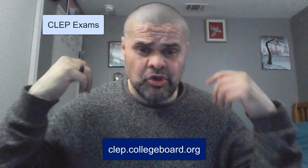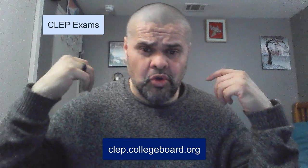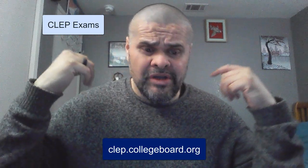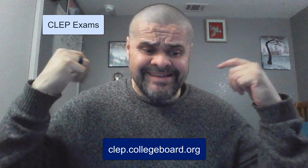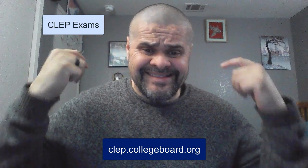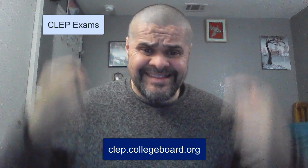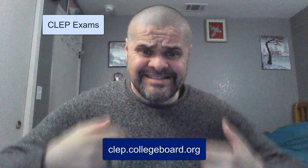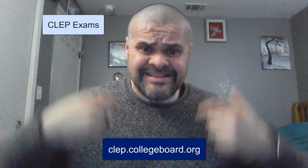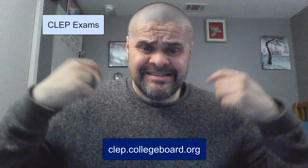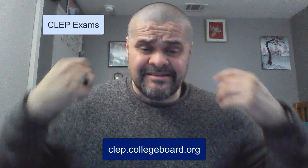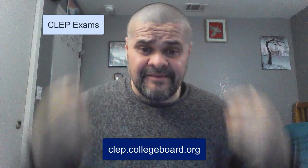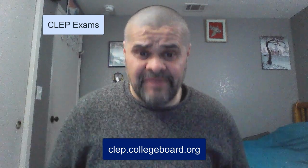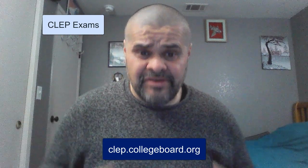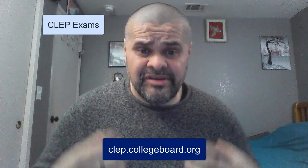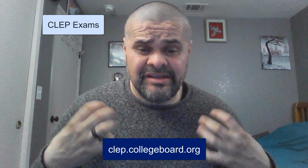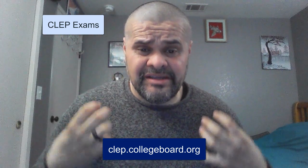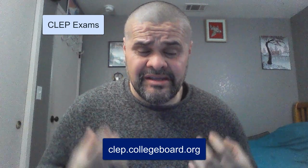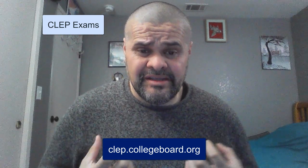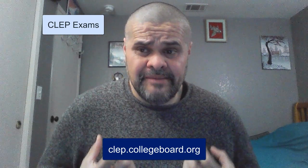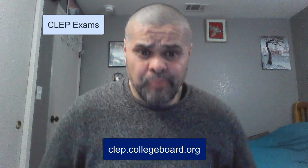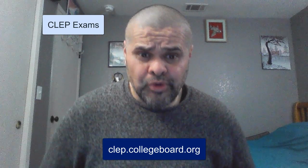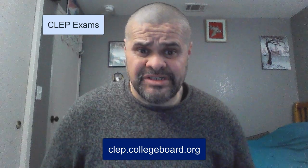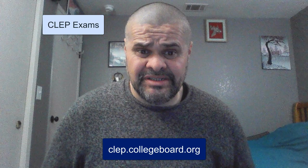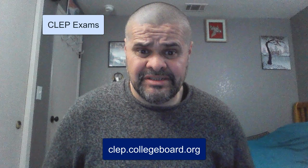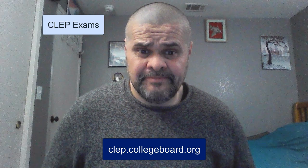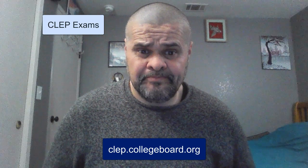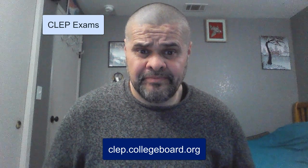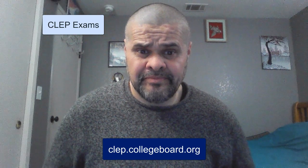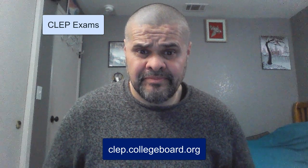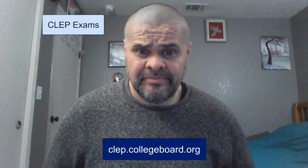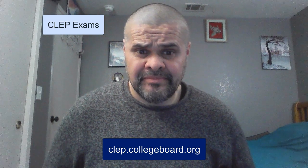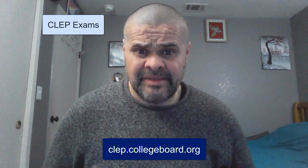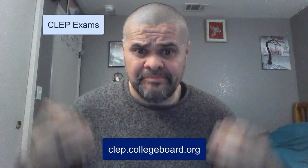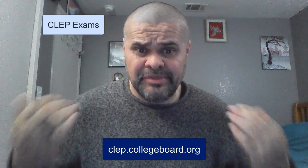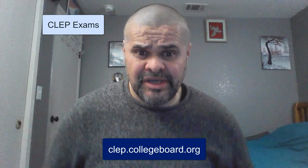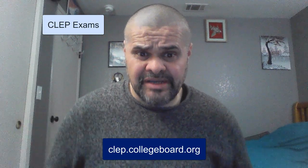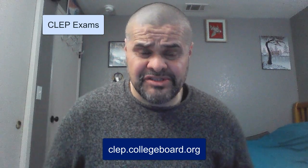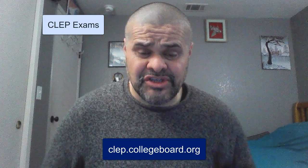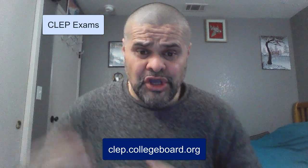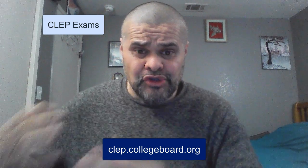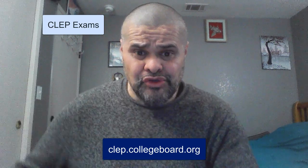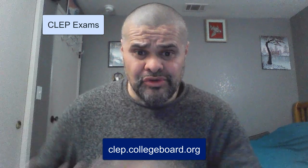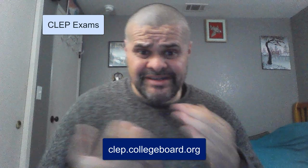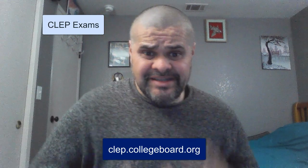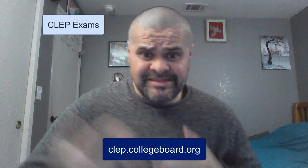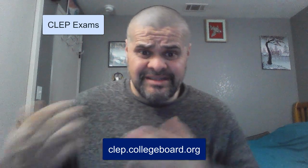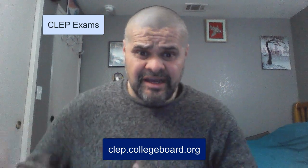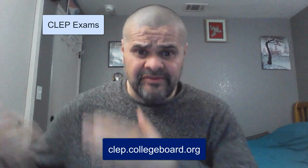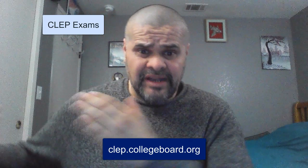so this is very important because you can test out of a lot